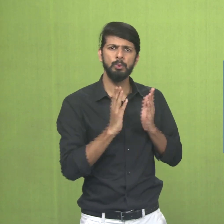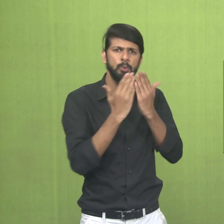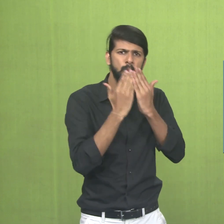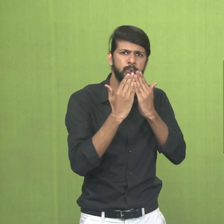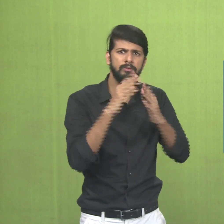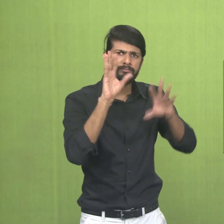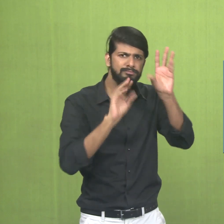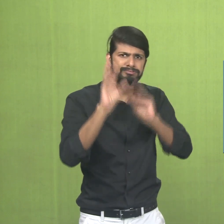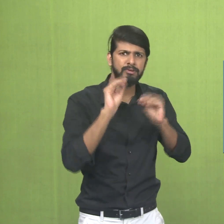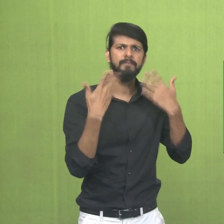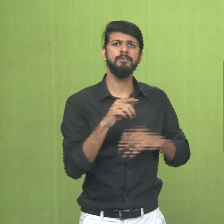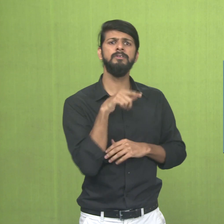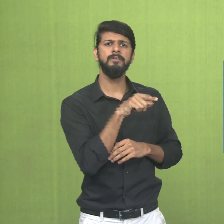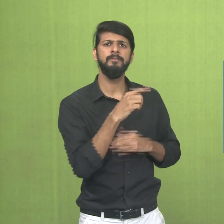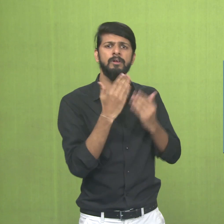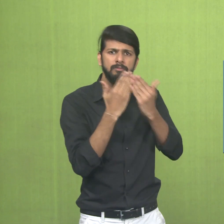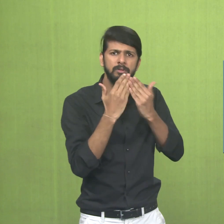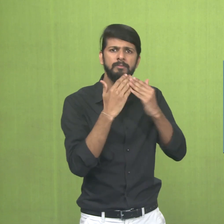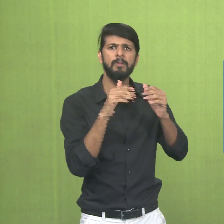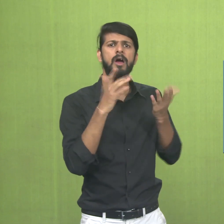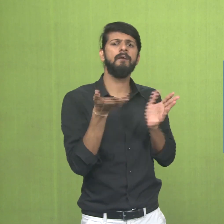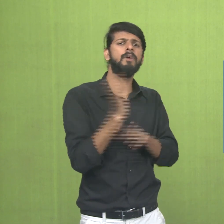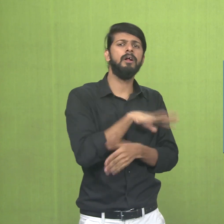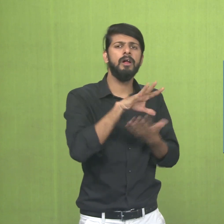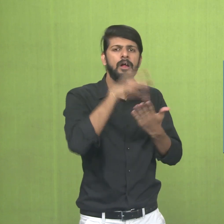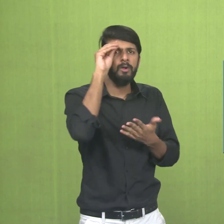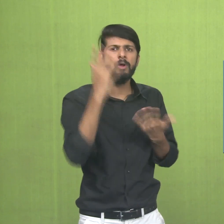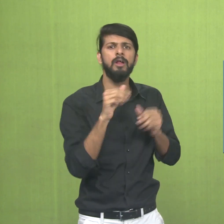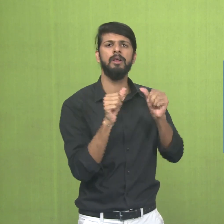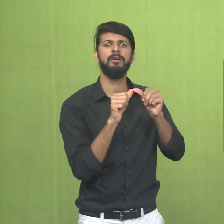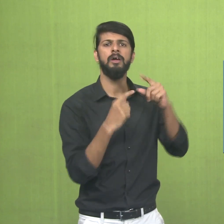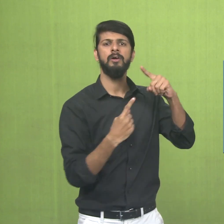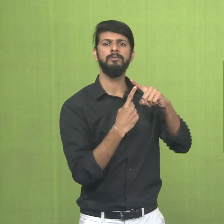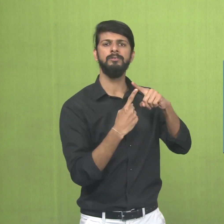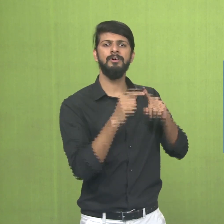Jamini Roy was a student of Abanindranath Tagore.